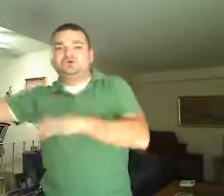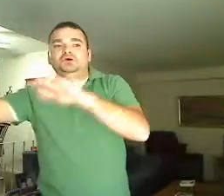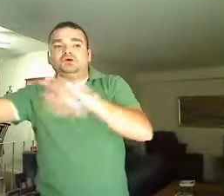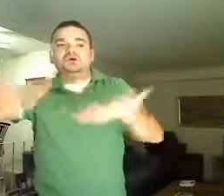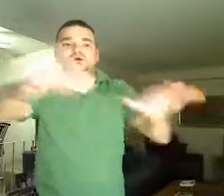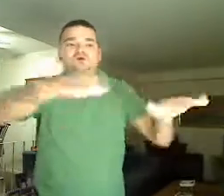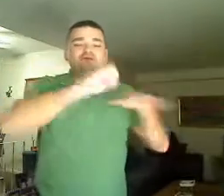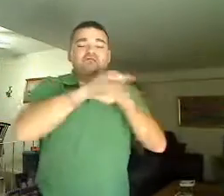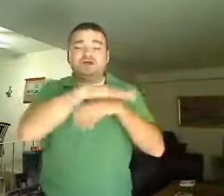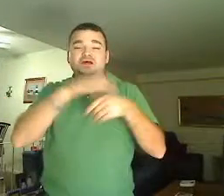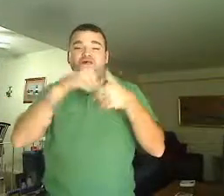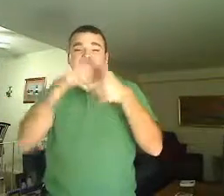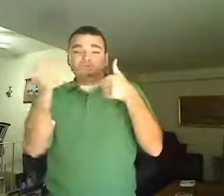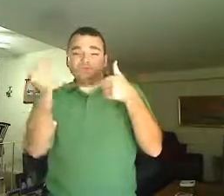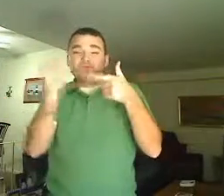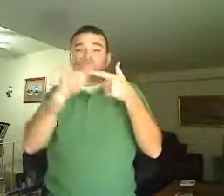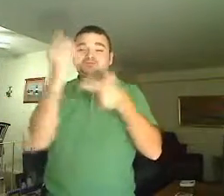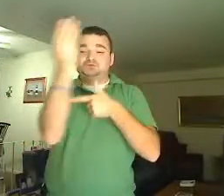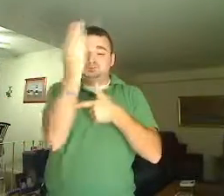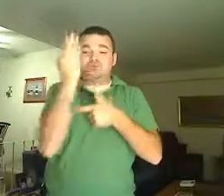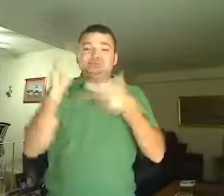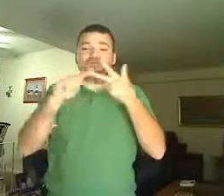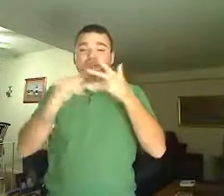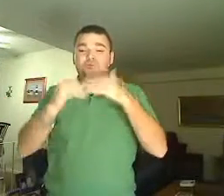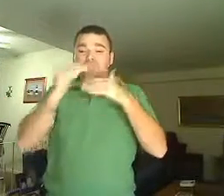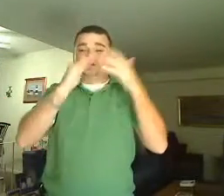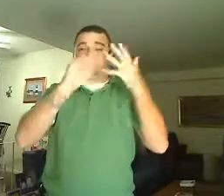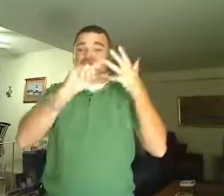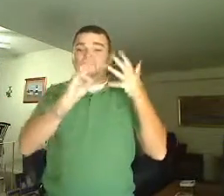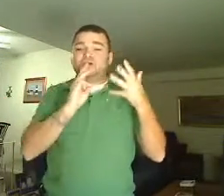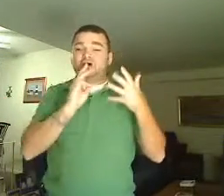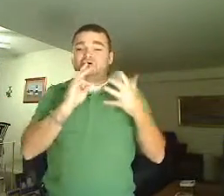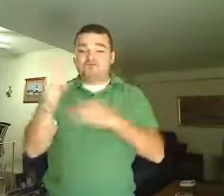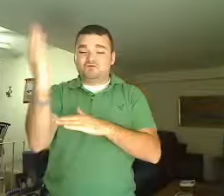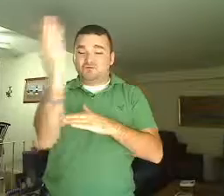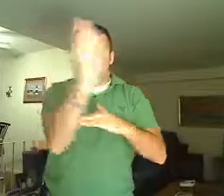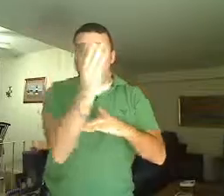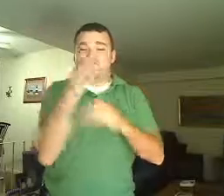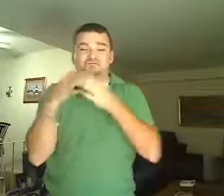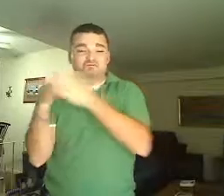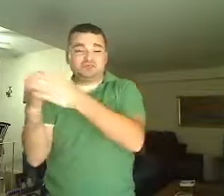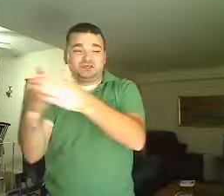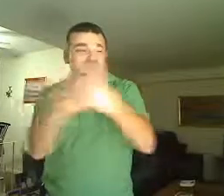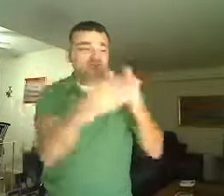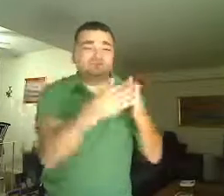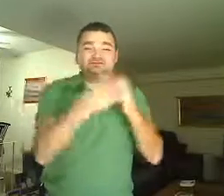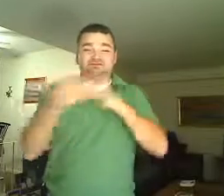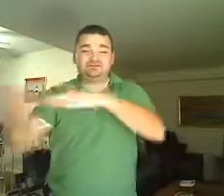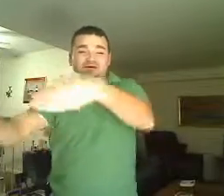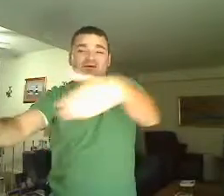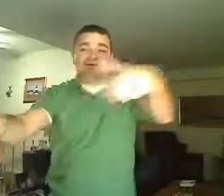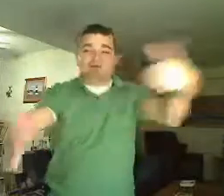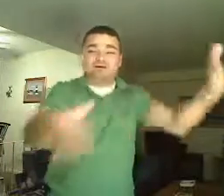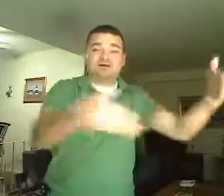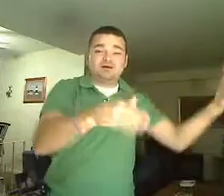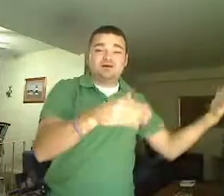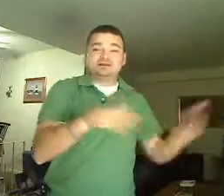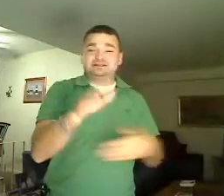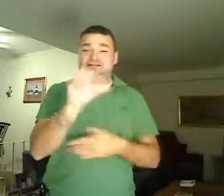and water. Forests all over the world are dying, and fish are dying. In Scandinavia, there are dead lakes, which are